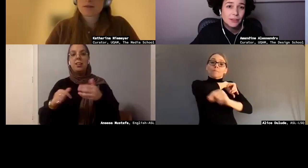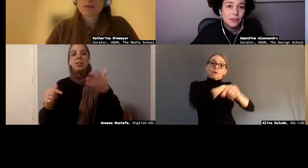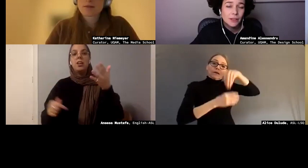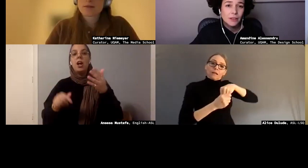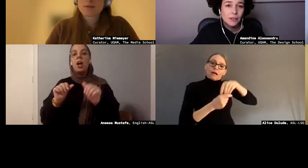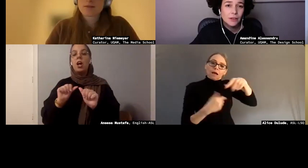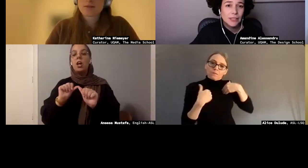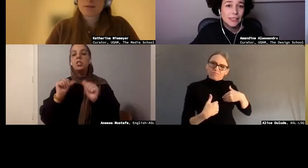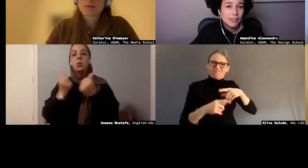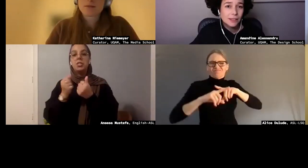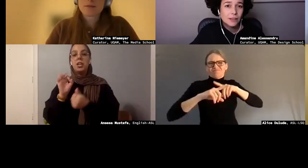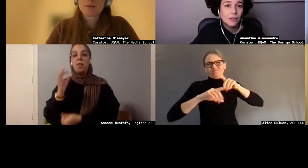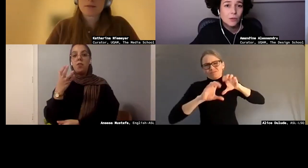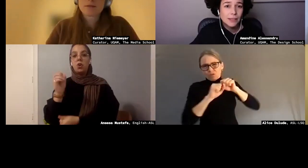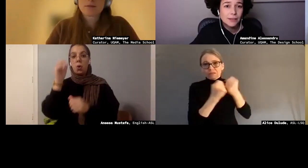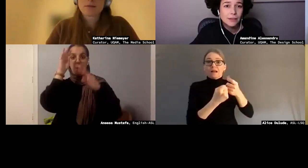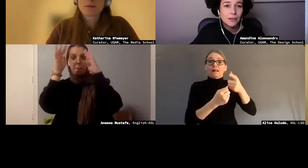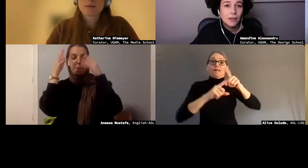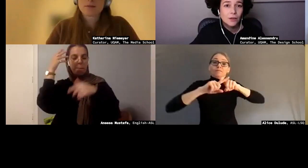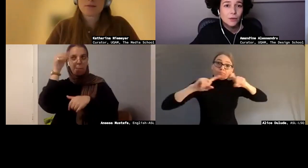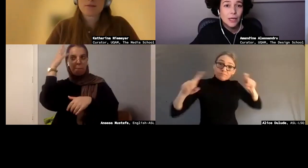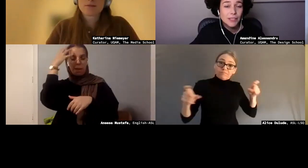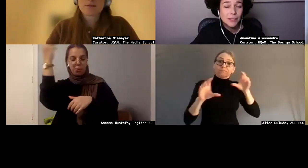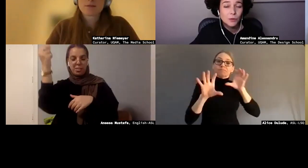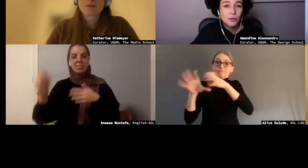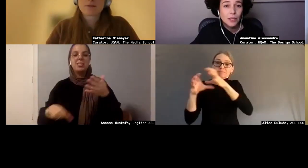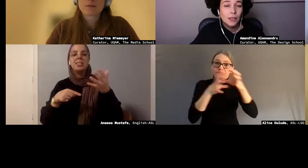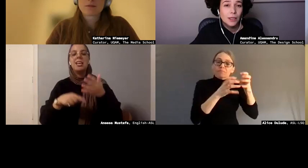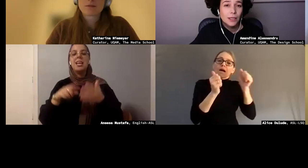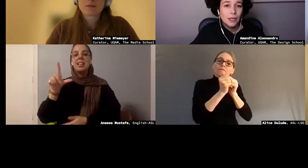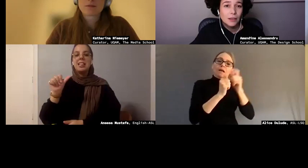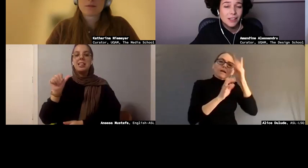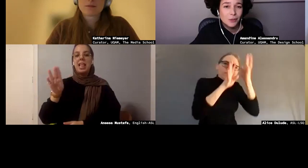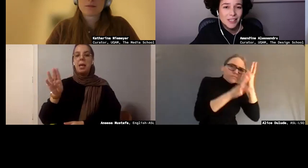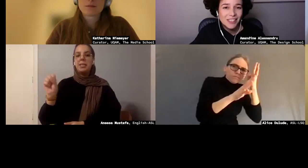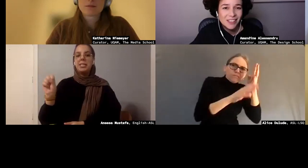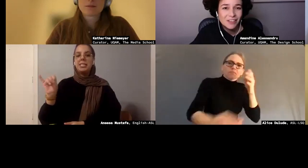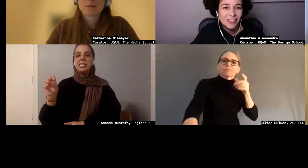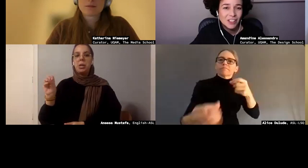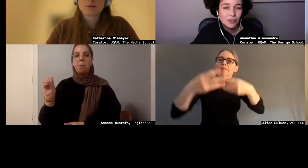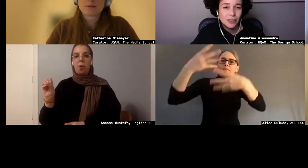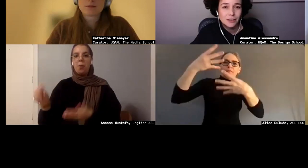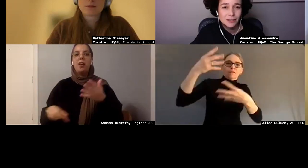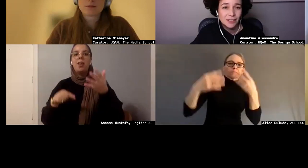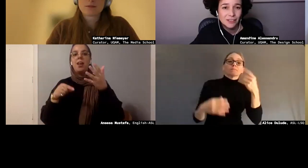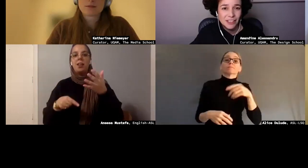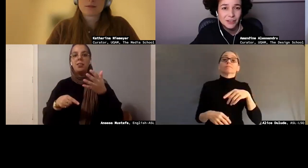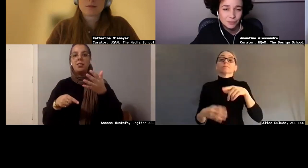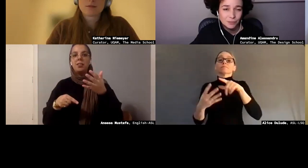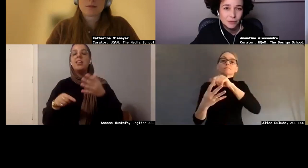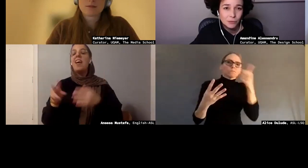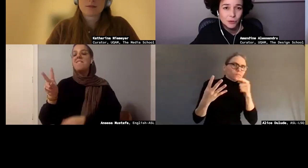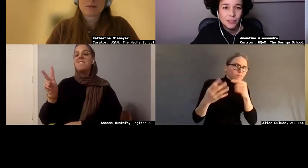Memories, CRISIS, le MAST, le Lab CEMO, and the Biennale of Architecture in